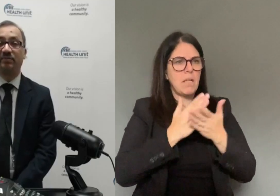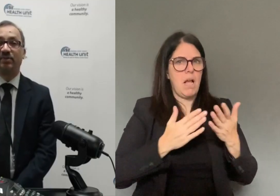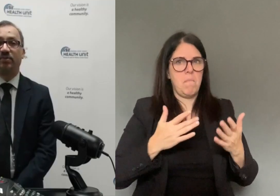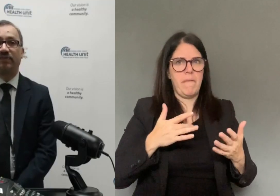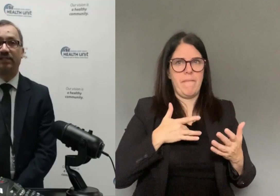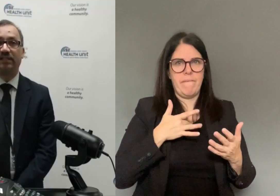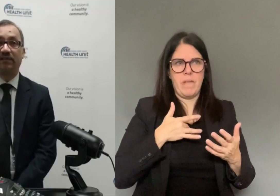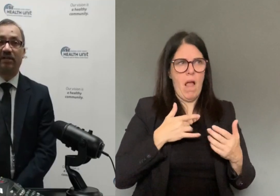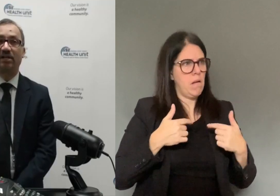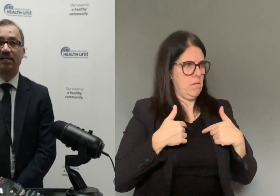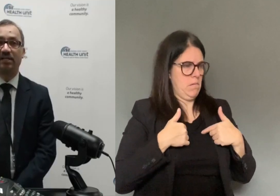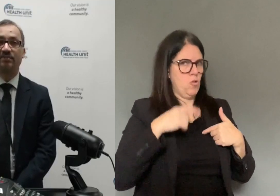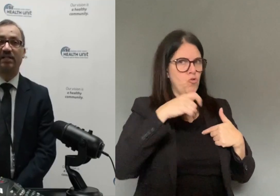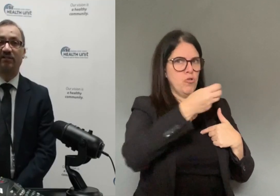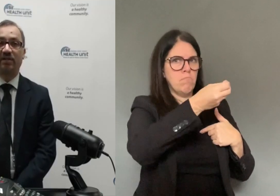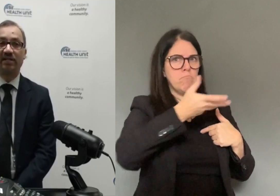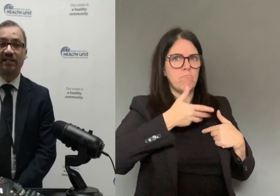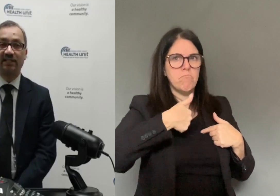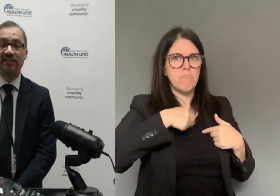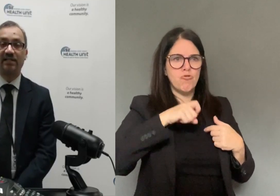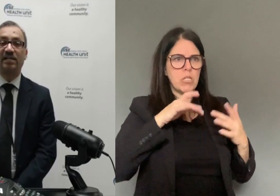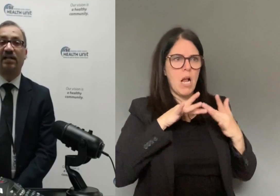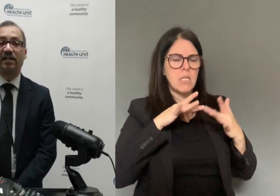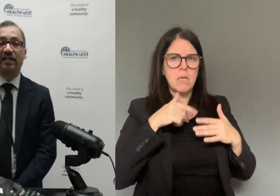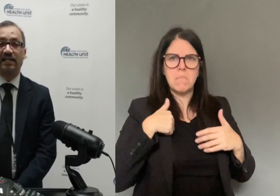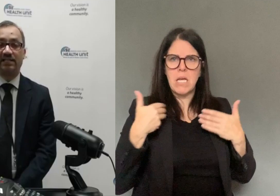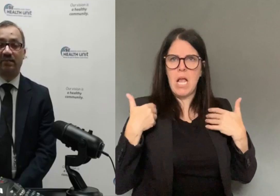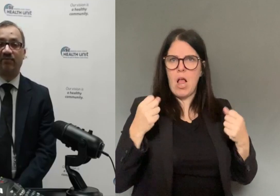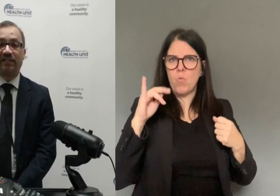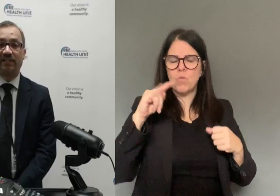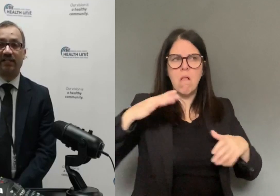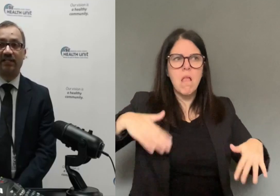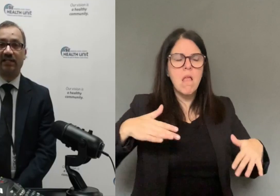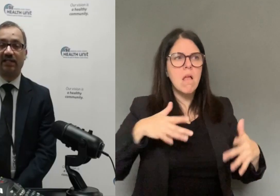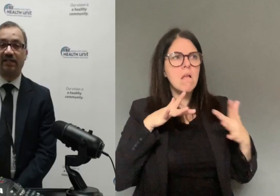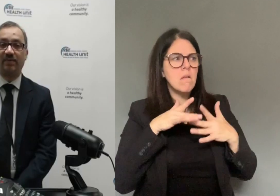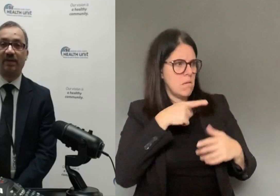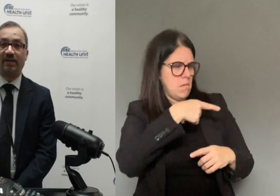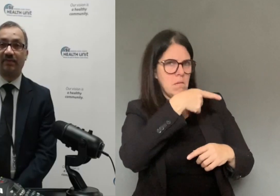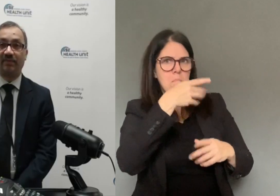some people felt that they were contacts but never contacted, and some felt that